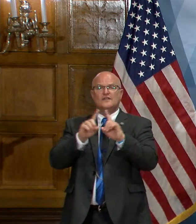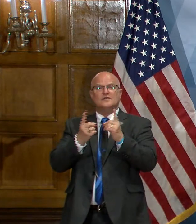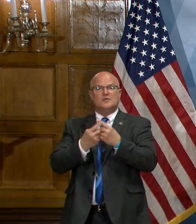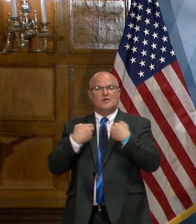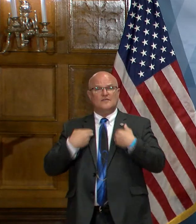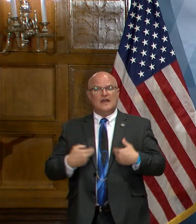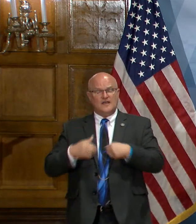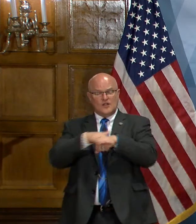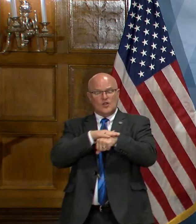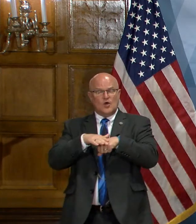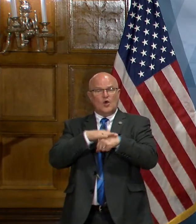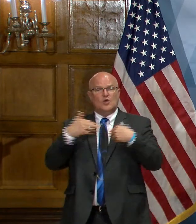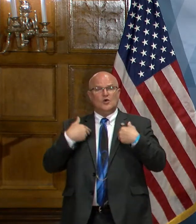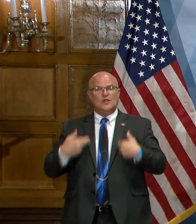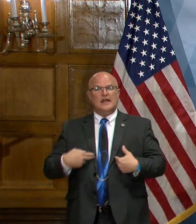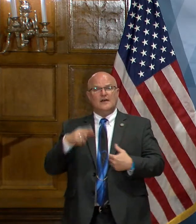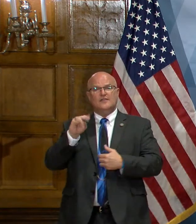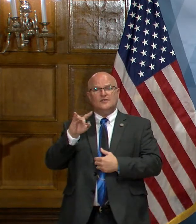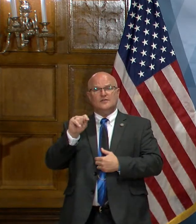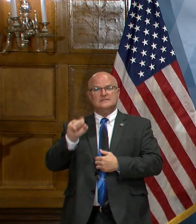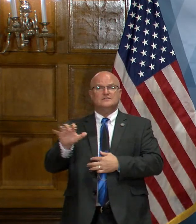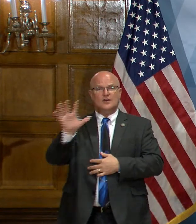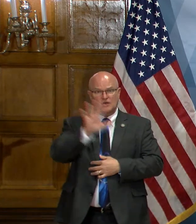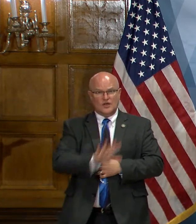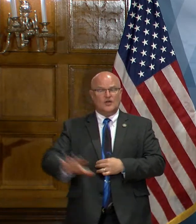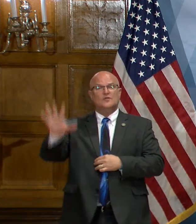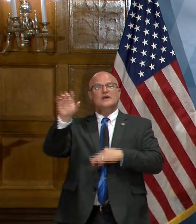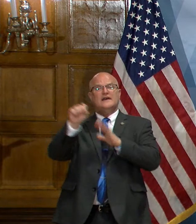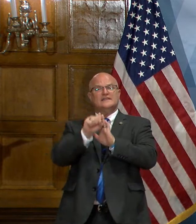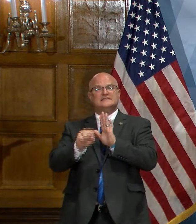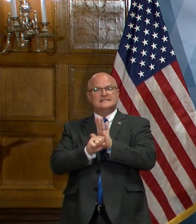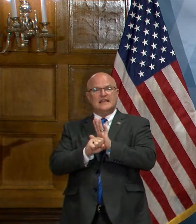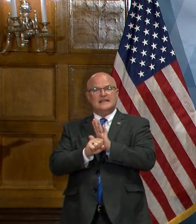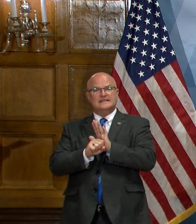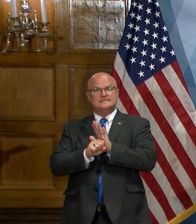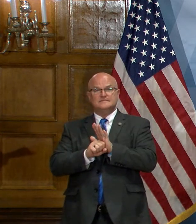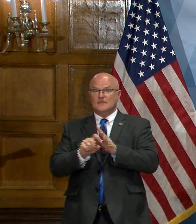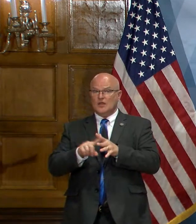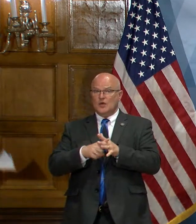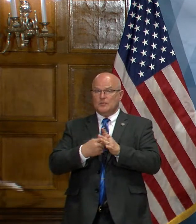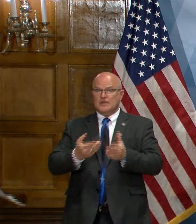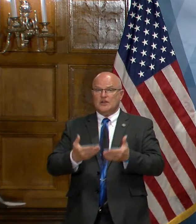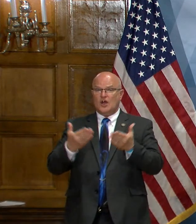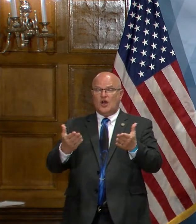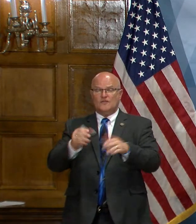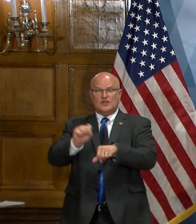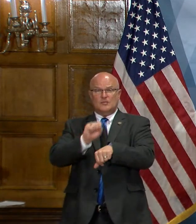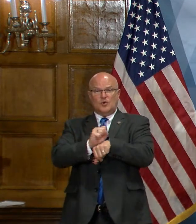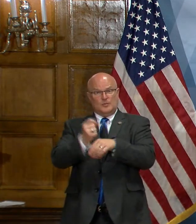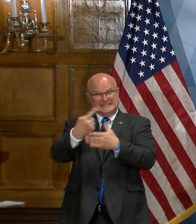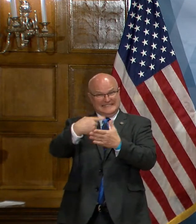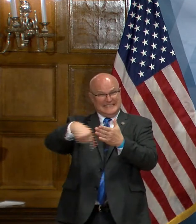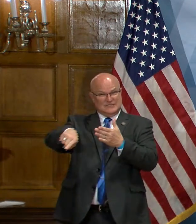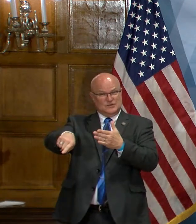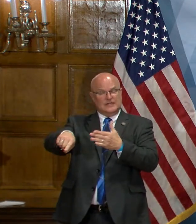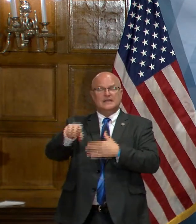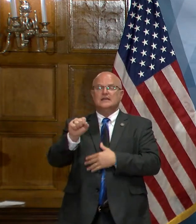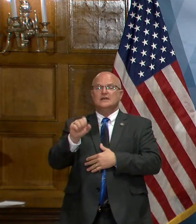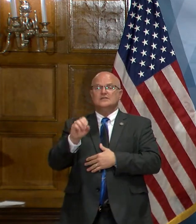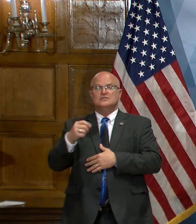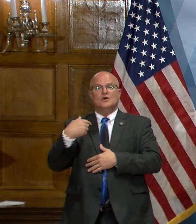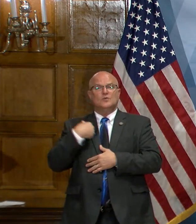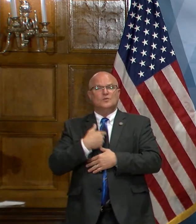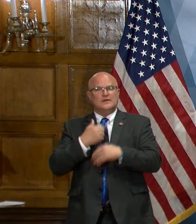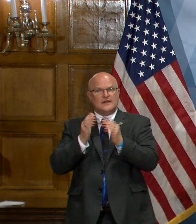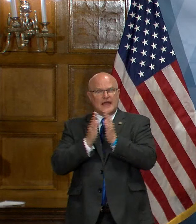of Health's local health units across the state. We will begin offering appointments next week, and so we